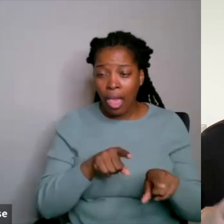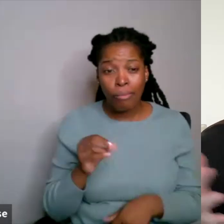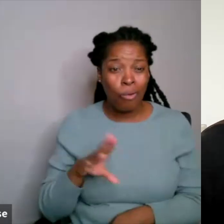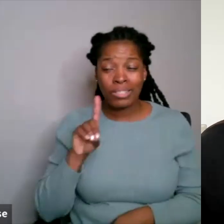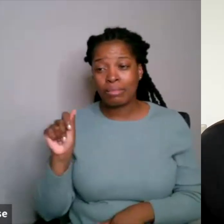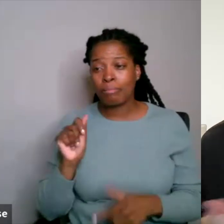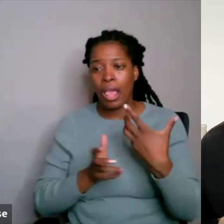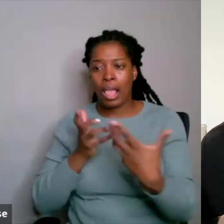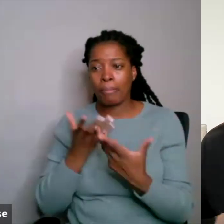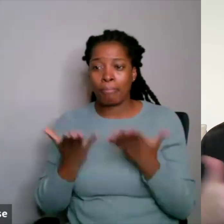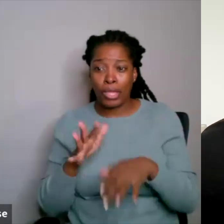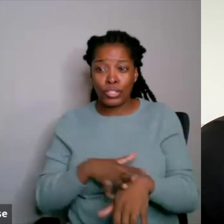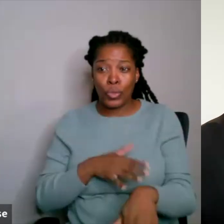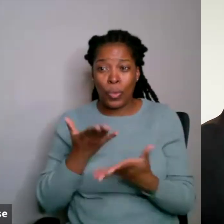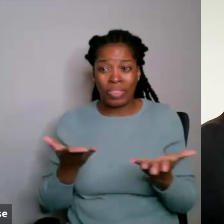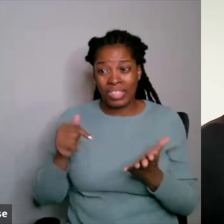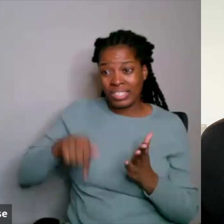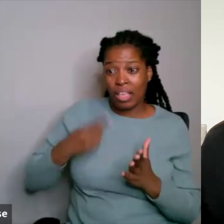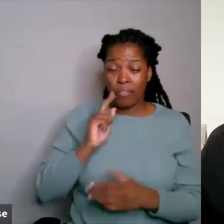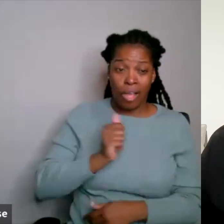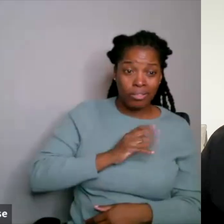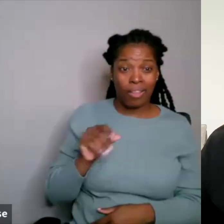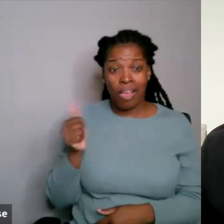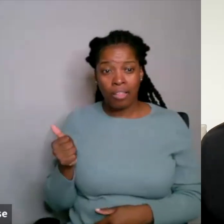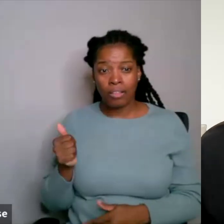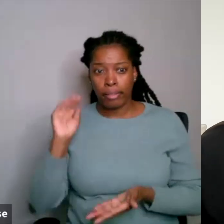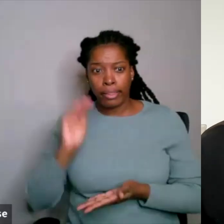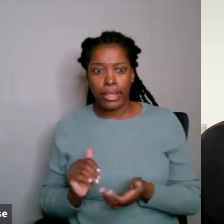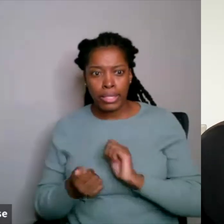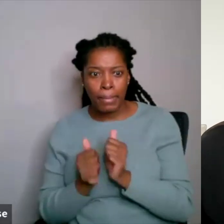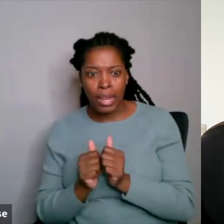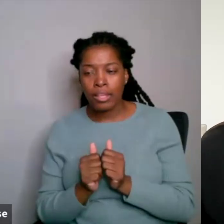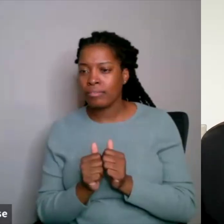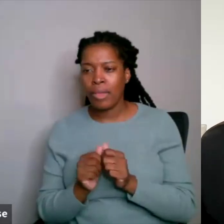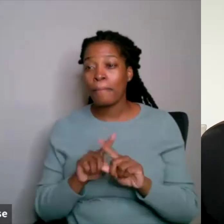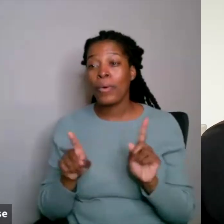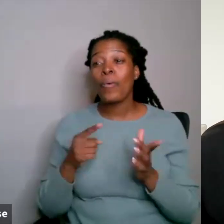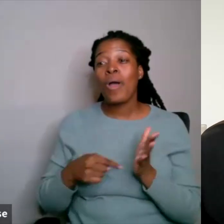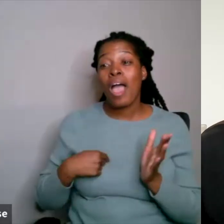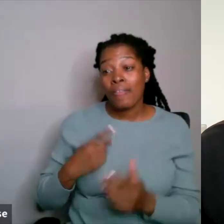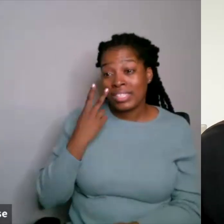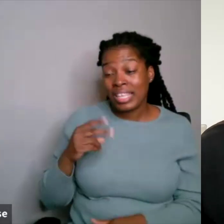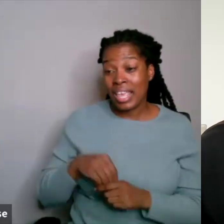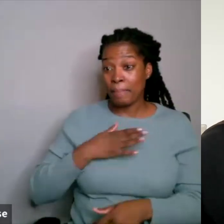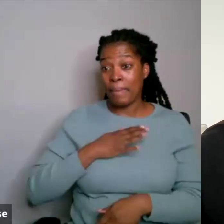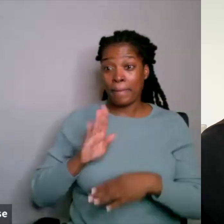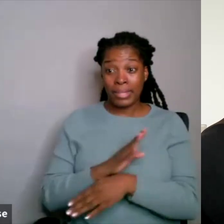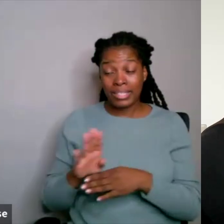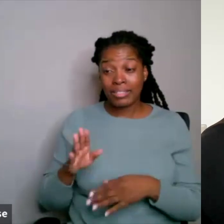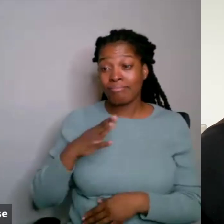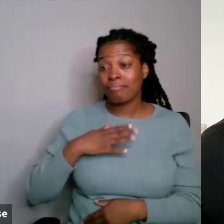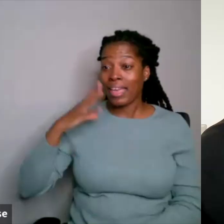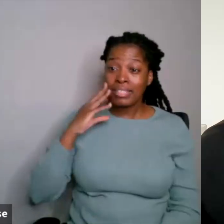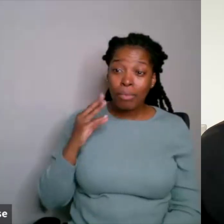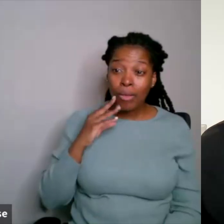down for ourselves and for others, make us less competitive. But what I've seen in my business and my experience and those that